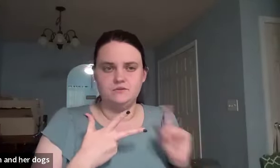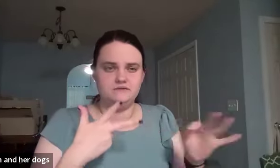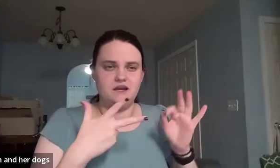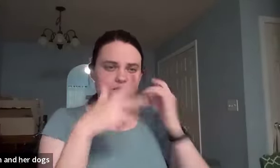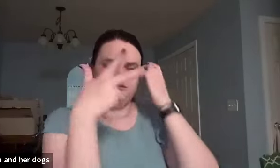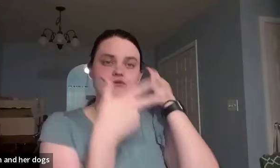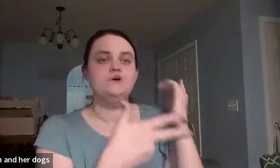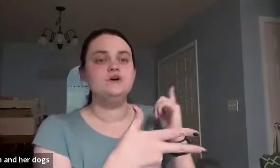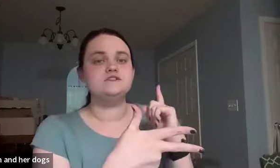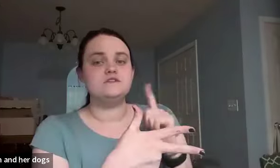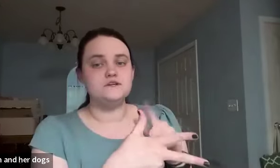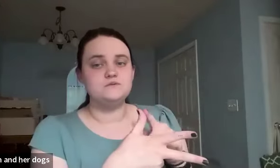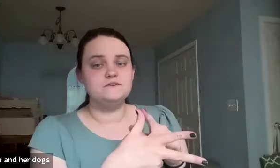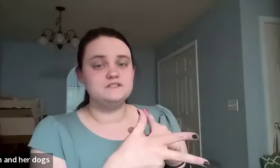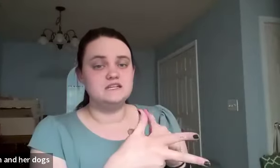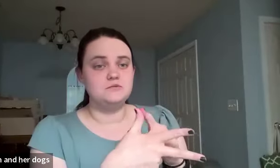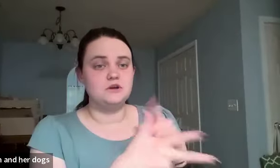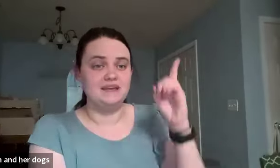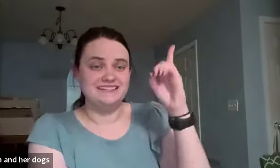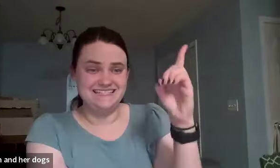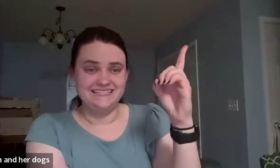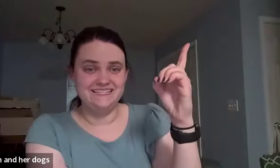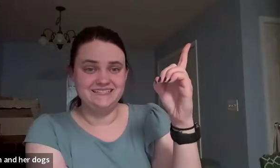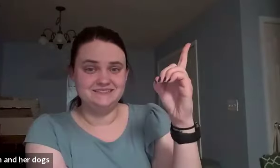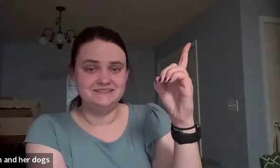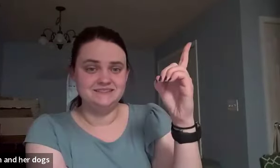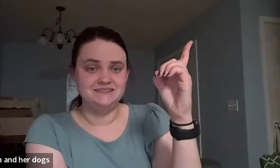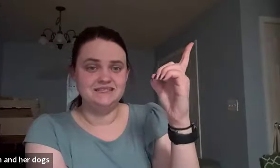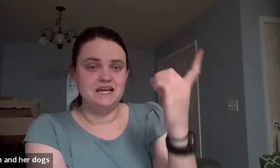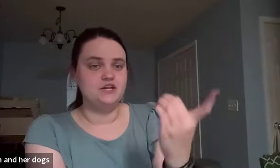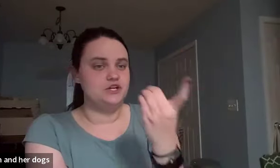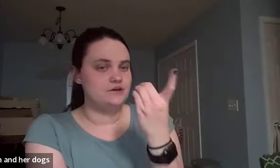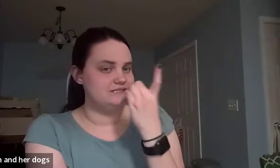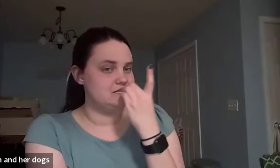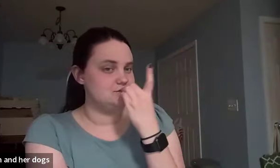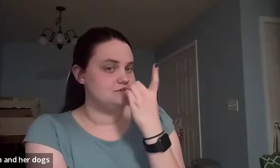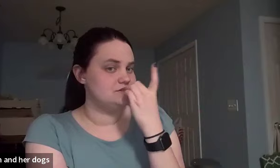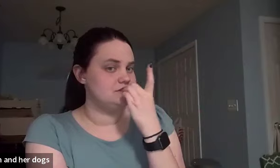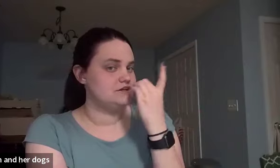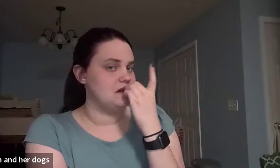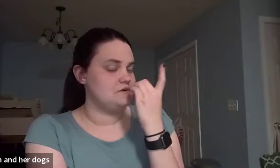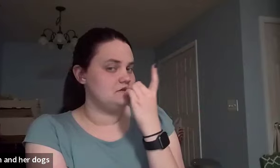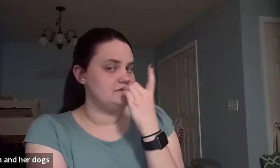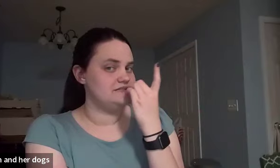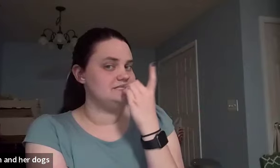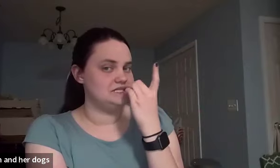one. We'll have to kind of go through. So the first one for dinner, we're going to make a D, and you're going to go dinner. You're going to tap it on your face.